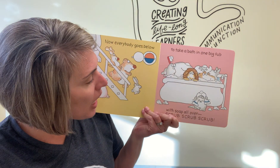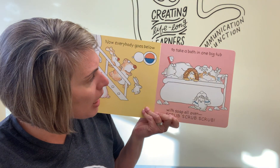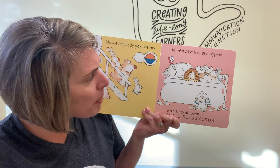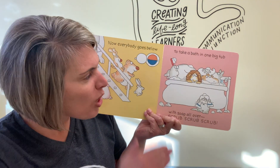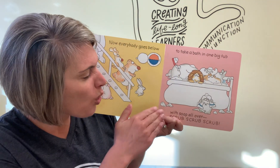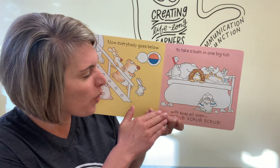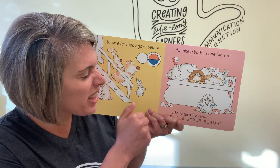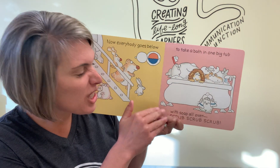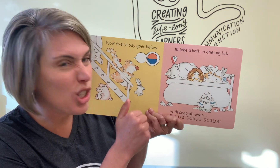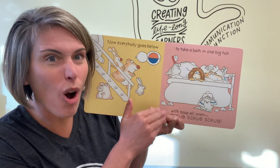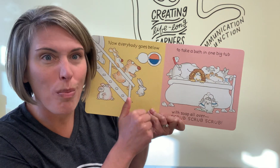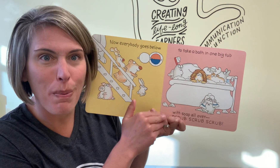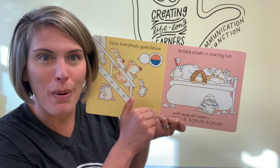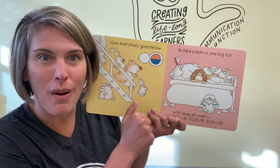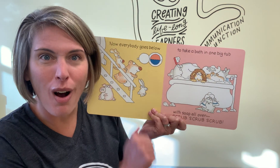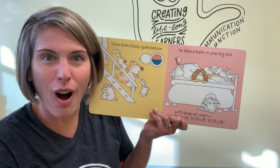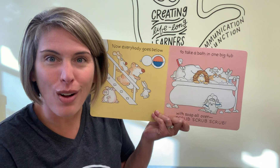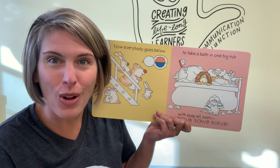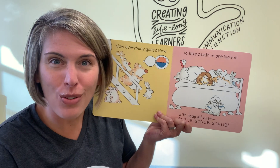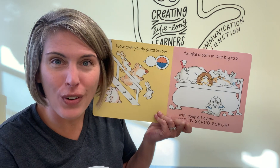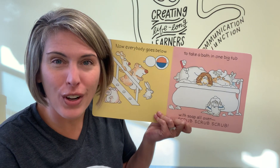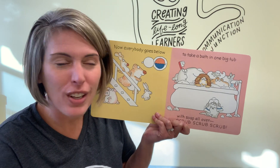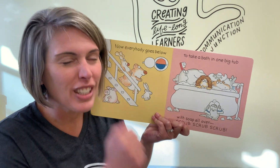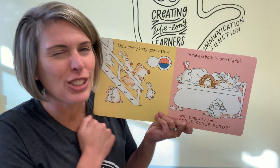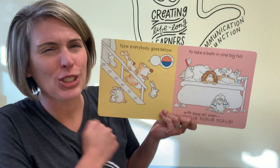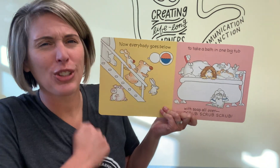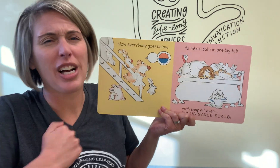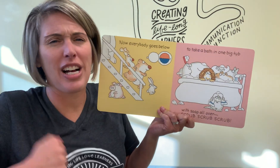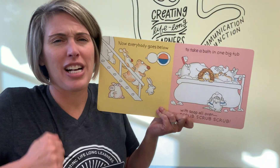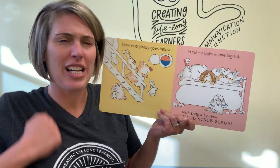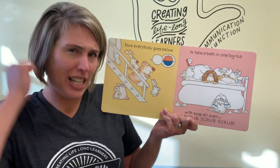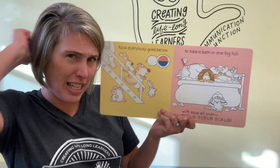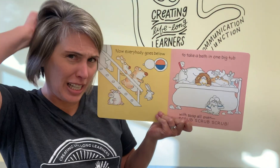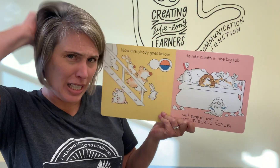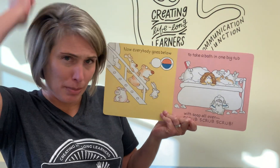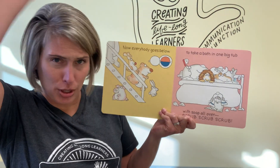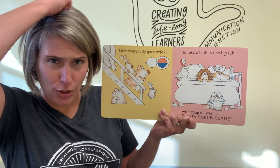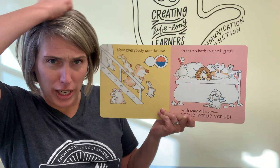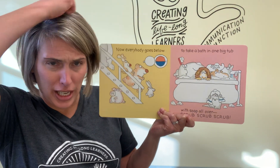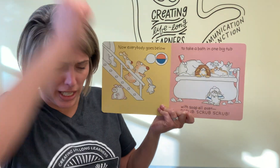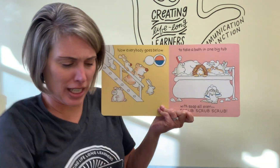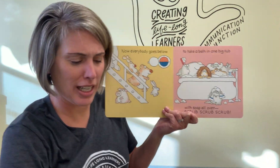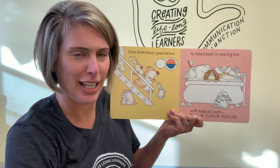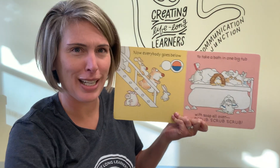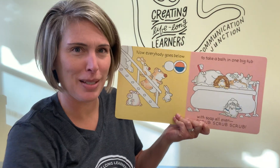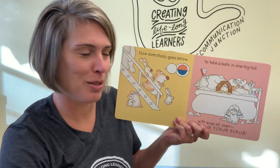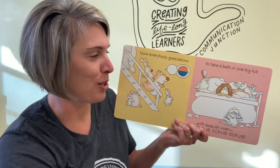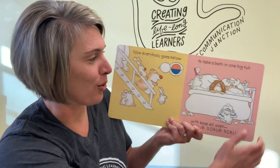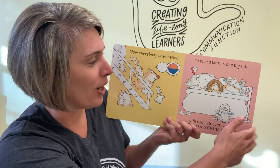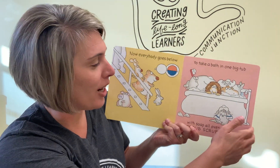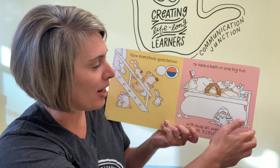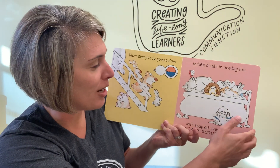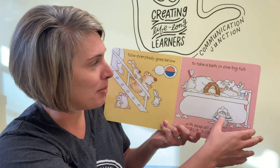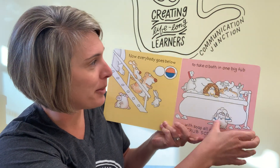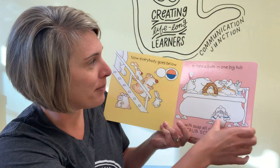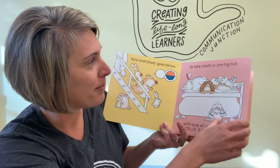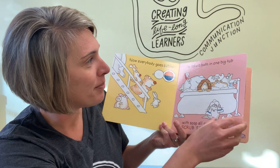tub with soap all over. Scrub, scrub, scrub.